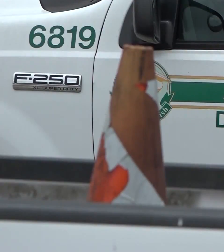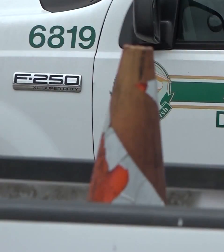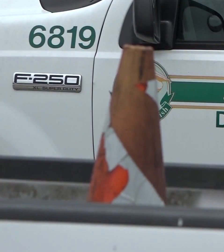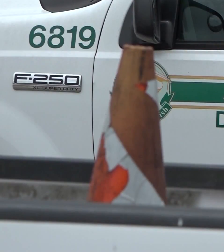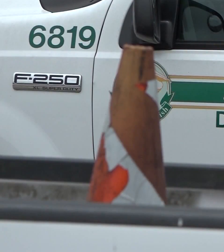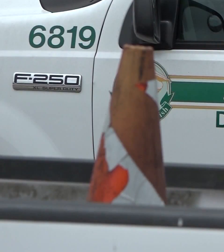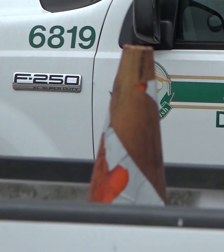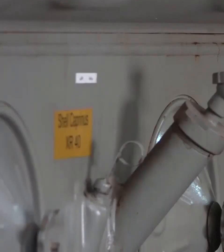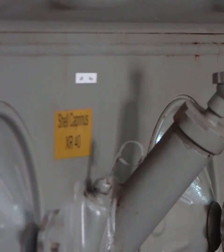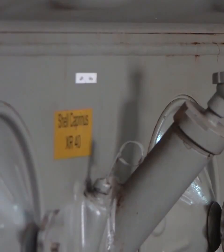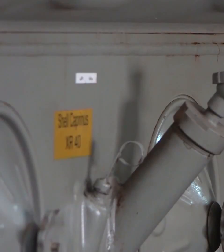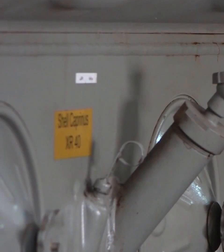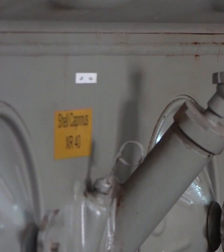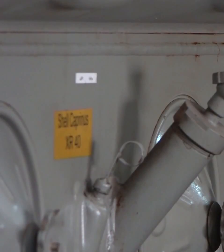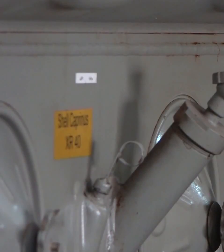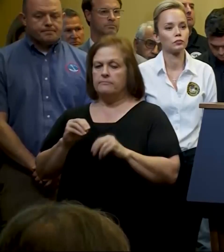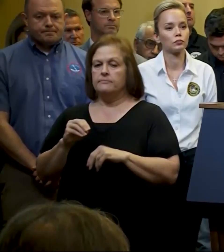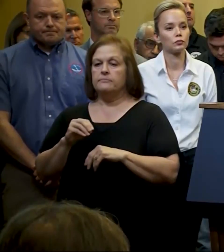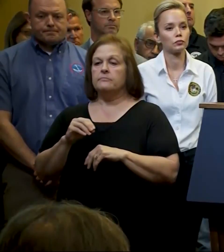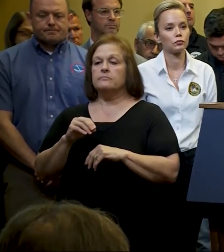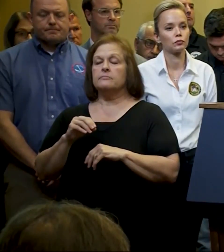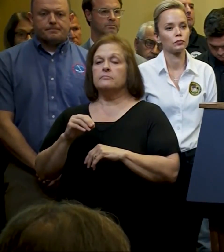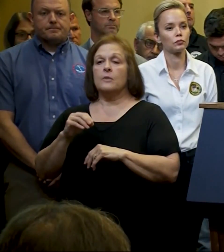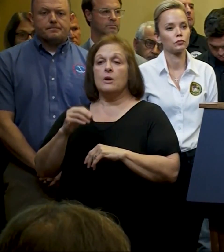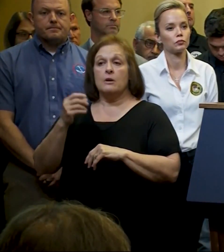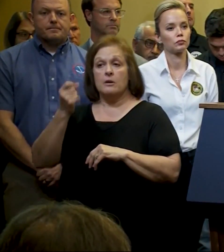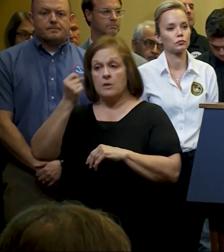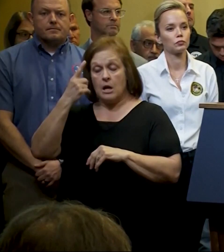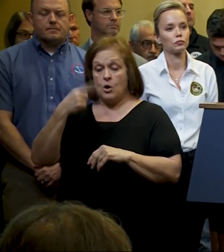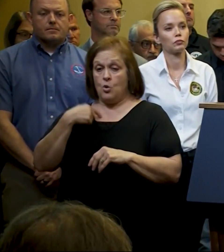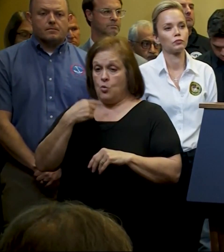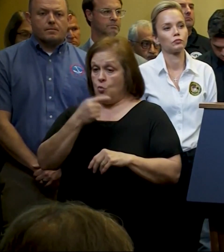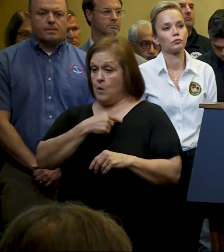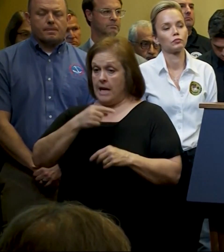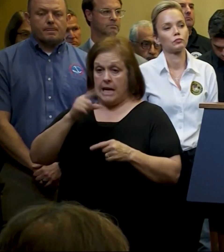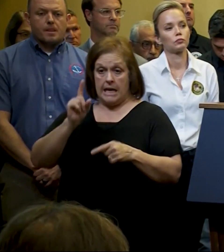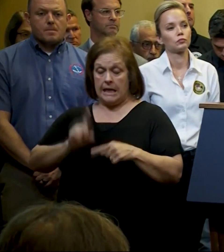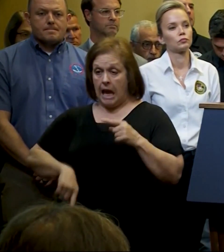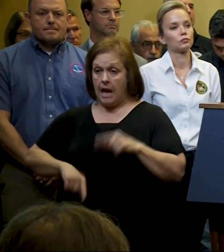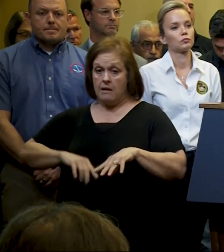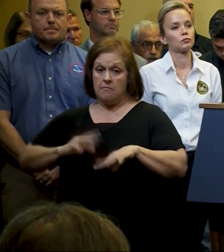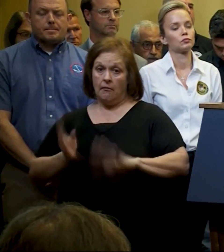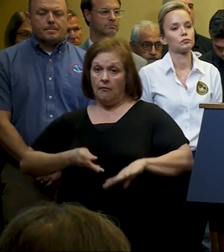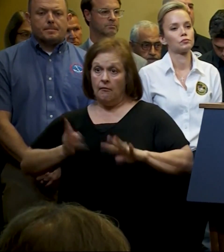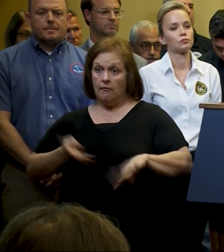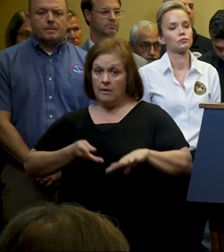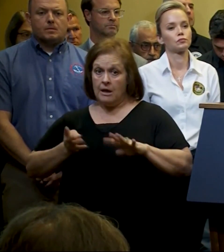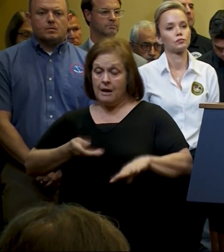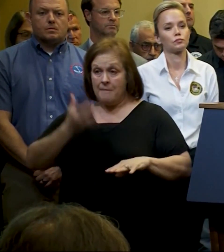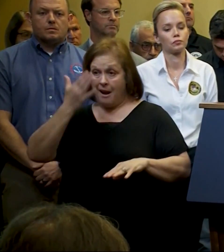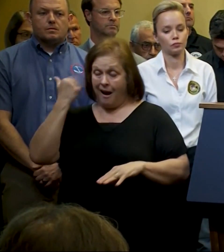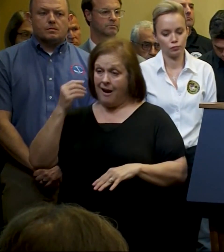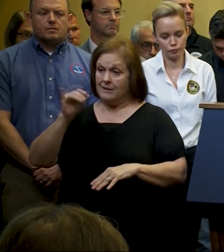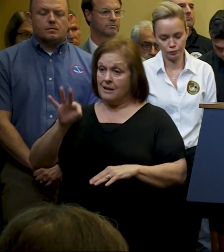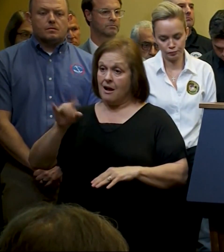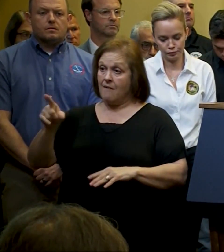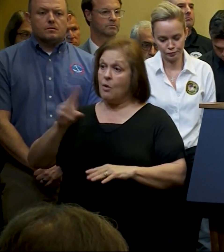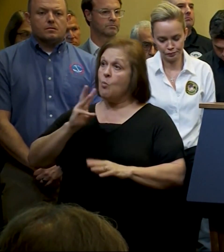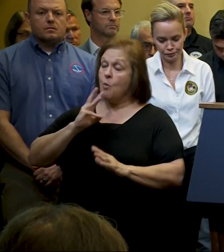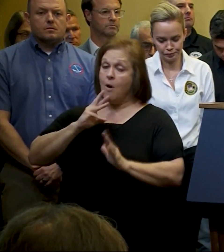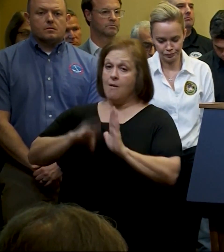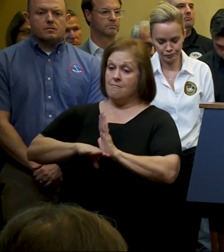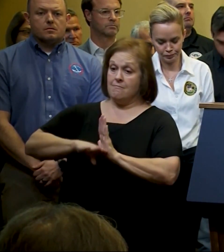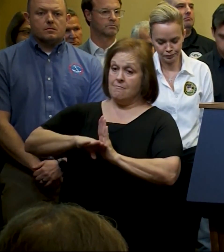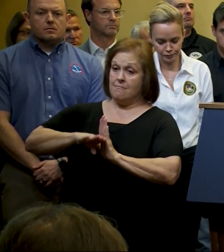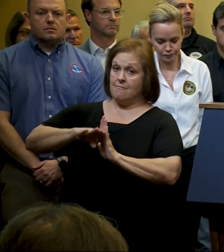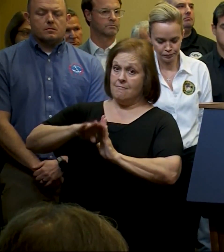limits to what the levees and water pumps can do. We cannot pump our way out of the water levels and the waterfalls that